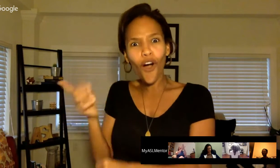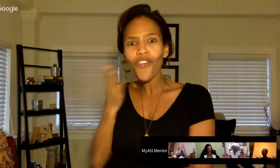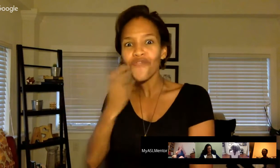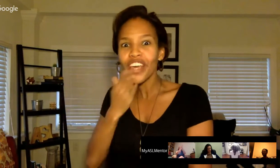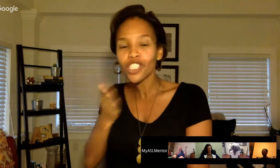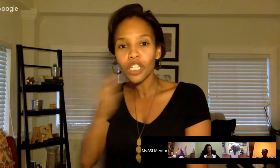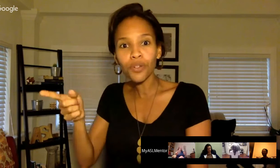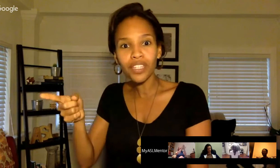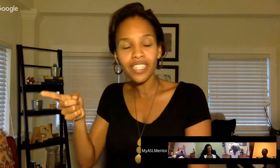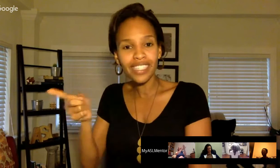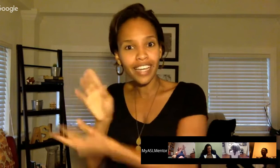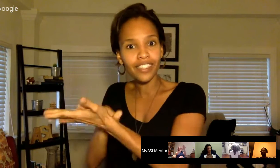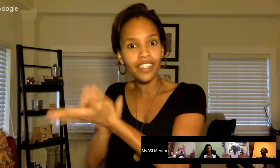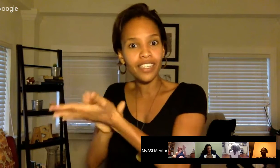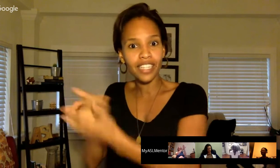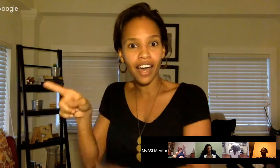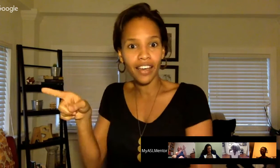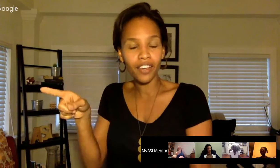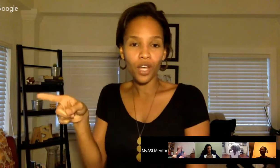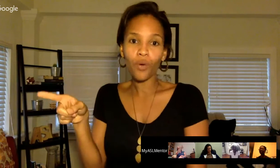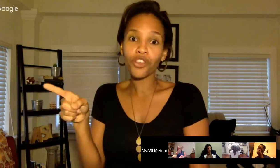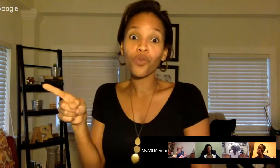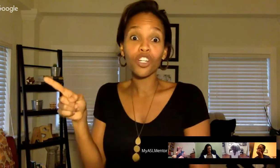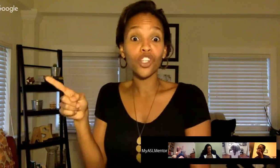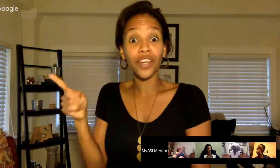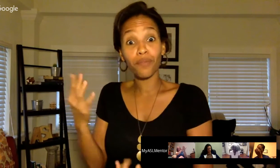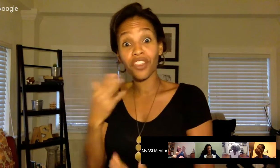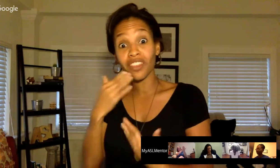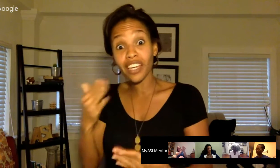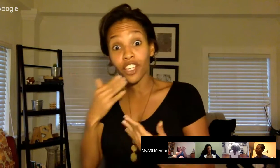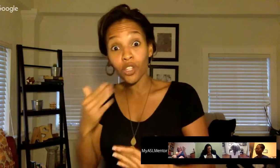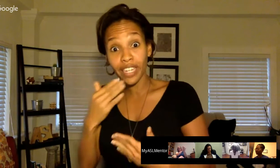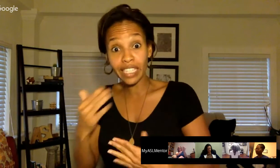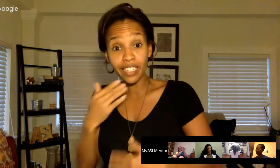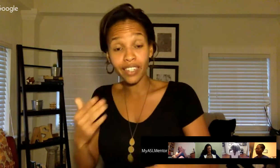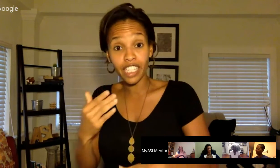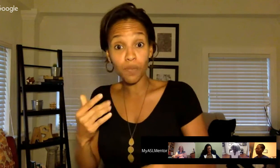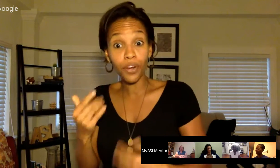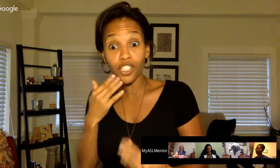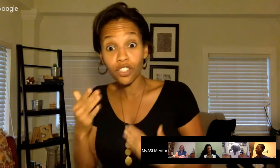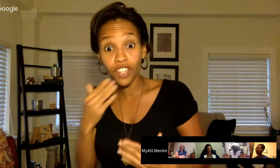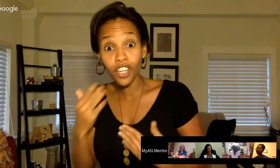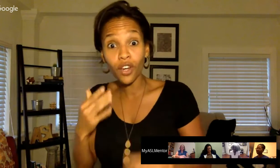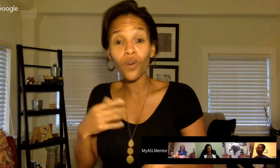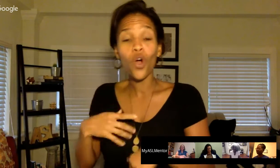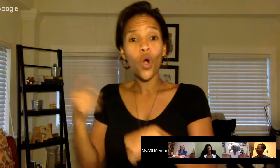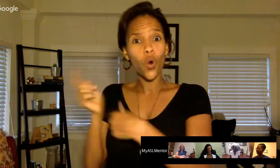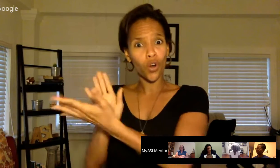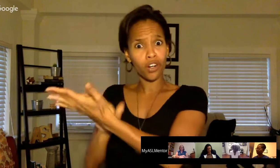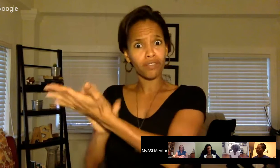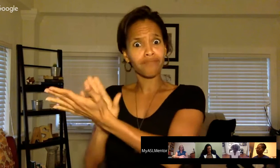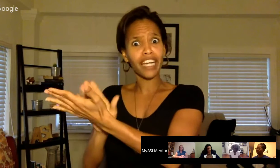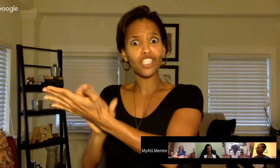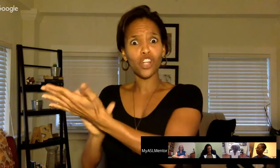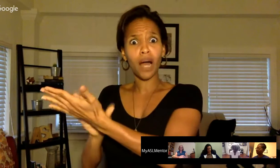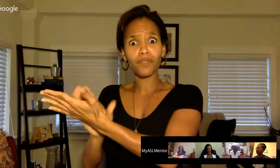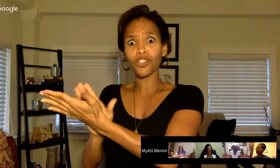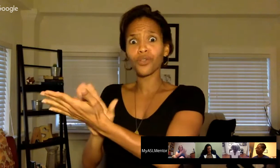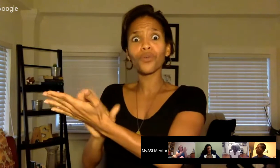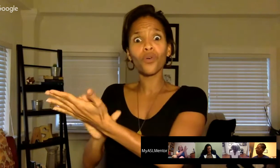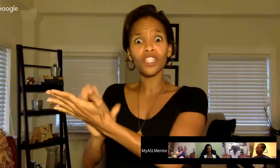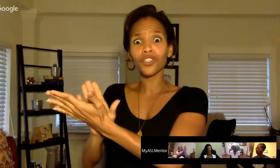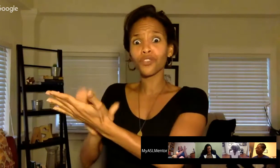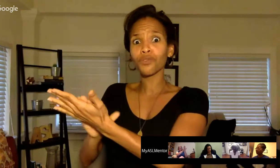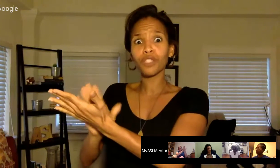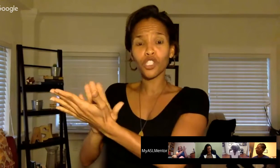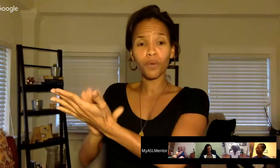attribute the success to this guy. Whether you want to show that with a thank you, like he did in the inspiration video, or nice job to